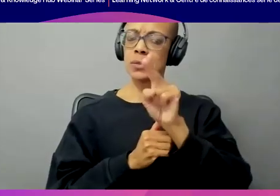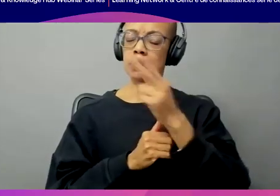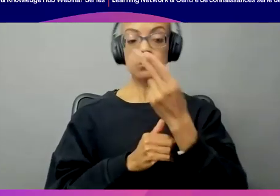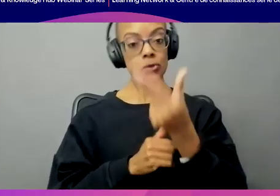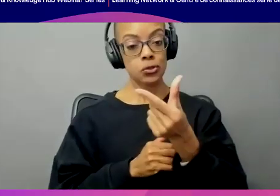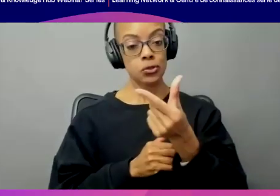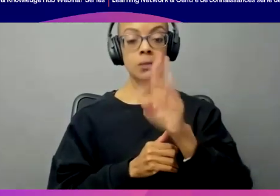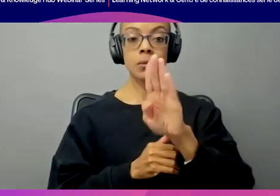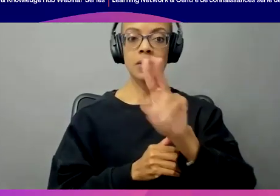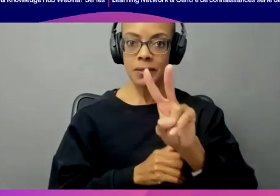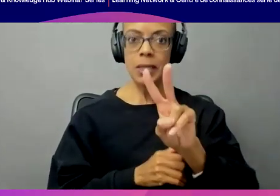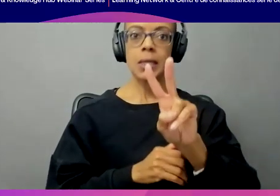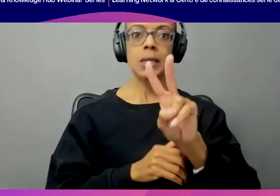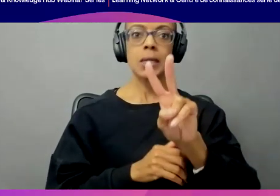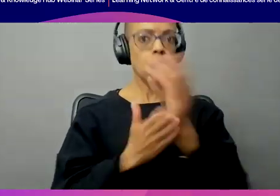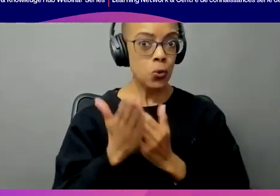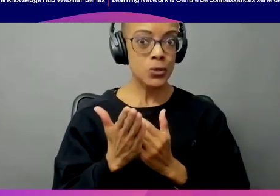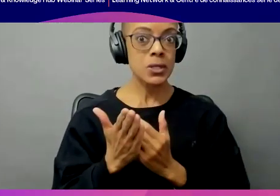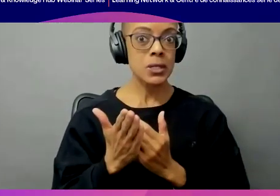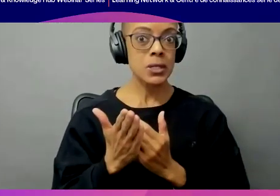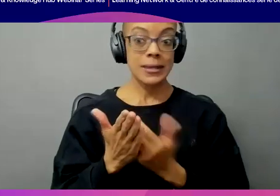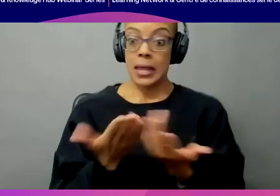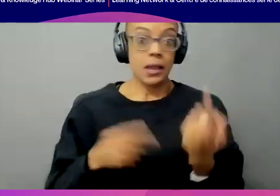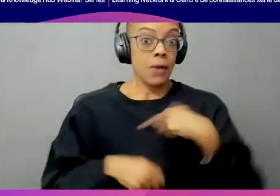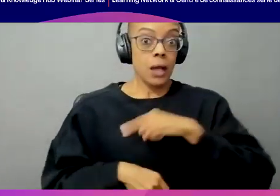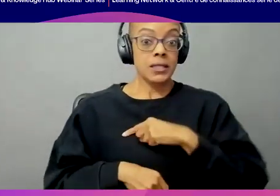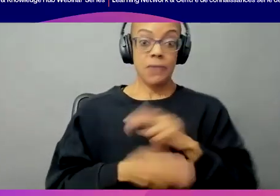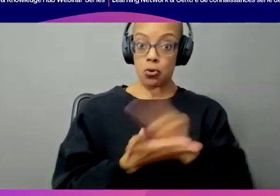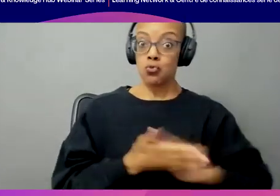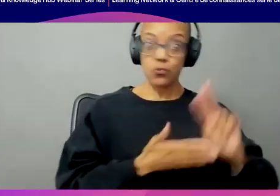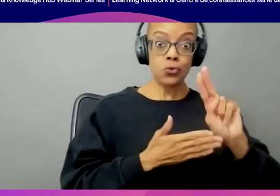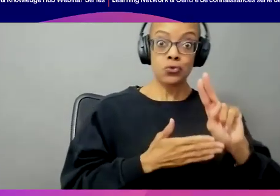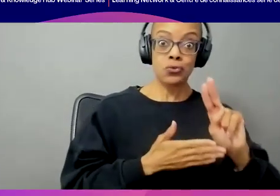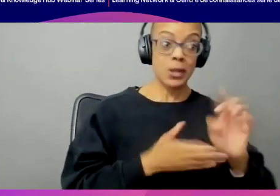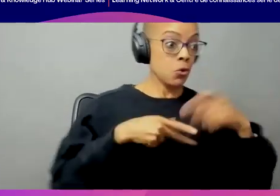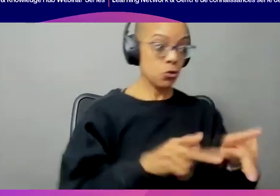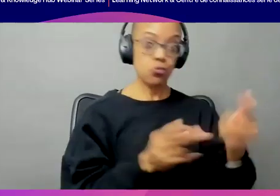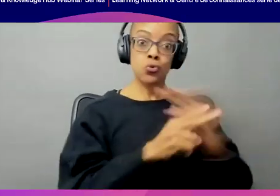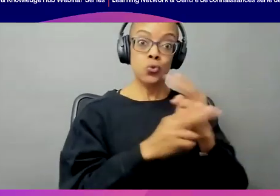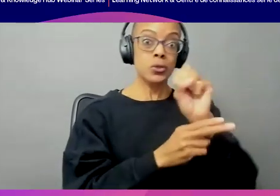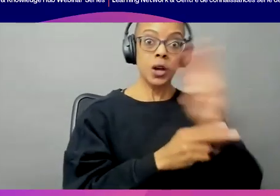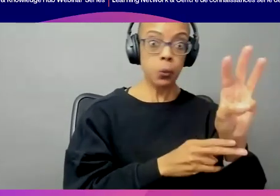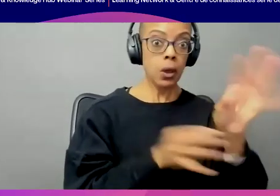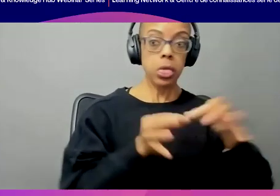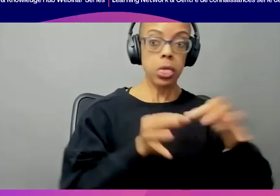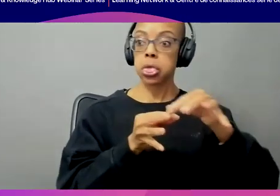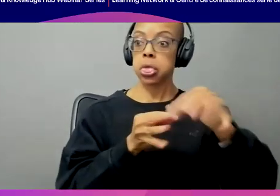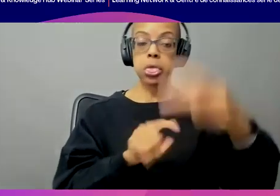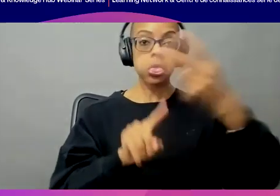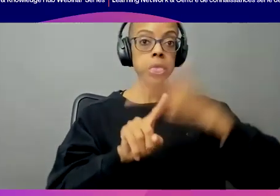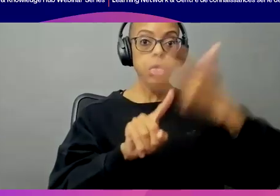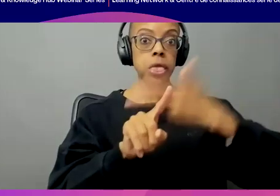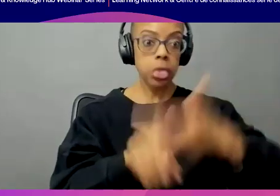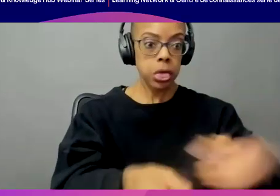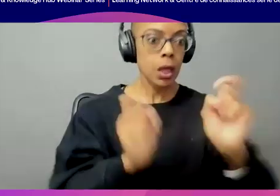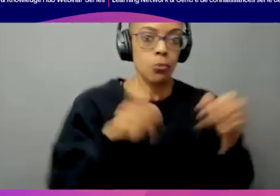universities have to work through our ethics. Like for us to get permission to even use the software, it could take months and months. And as Leanne mentioned, we worked with an American